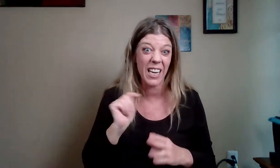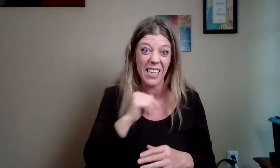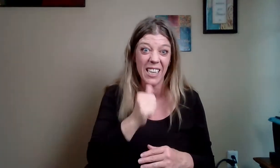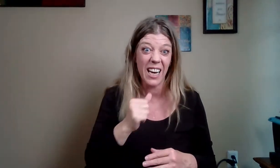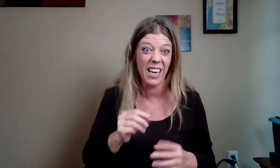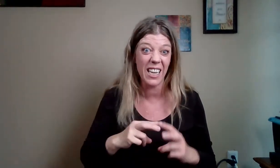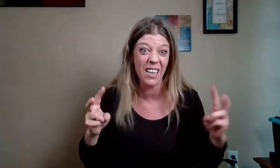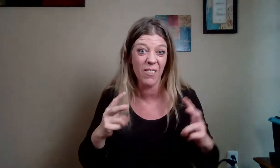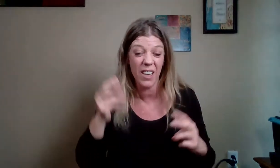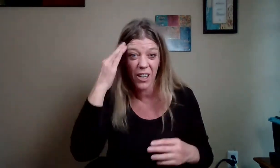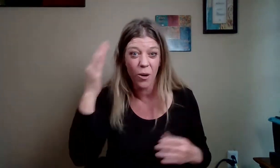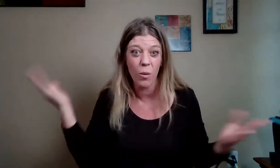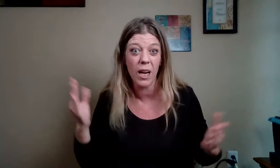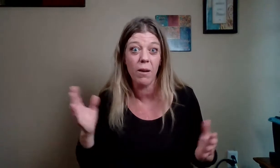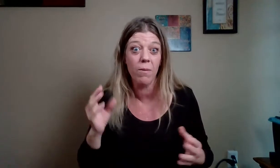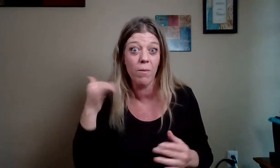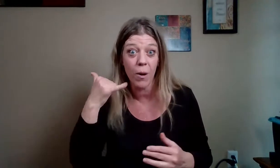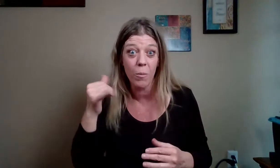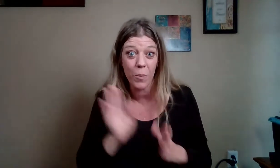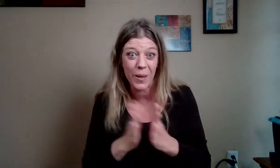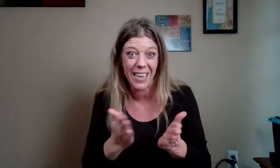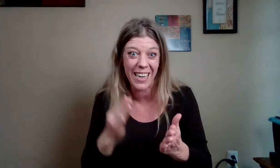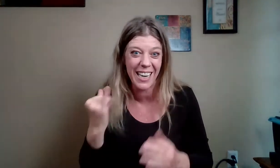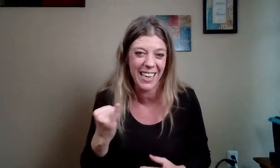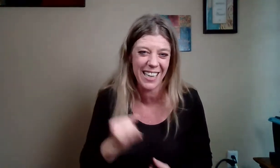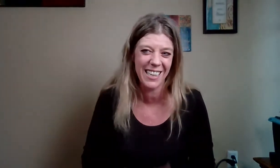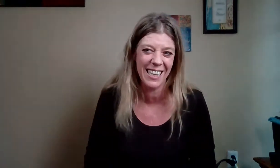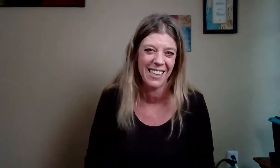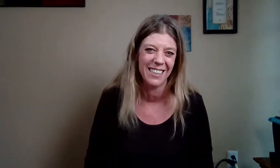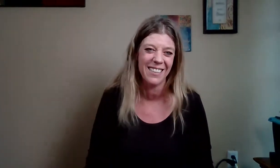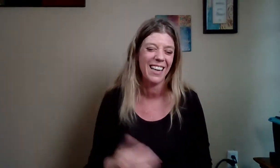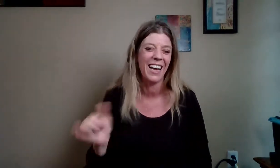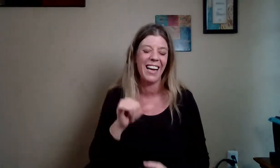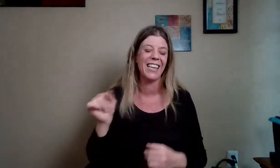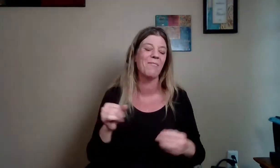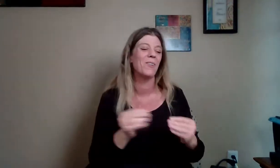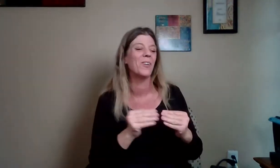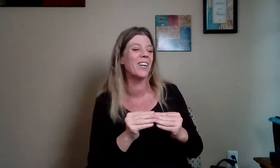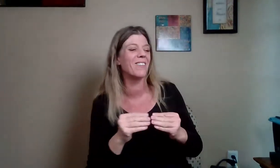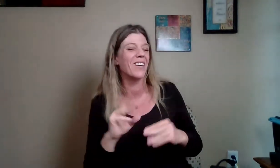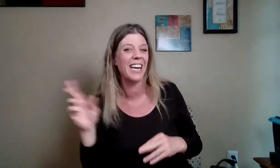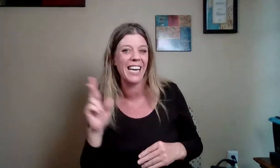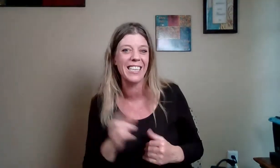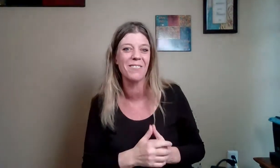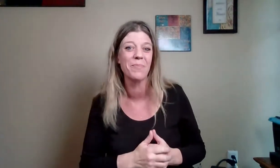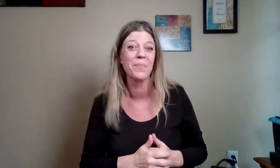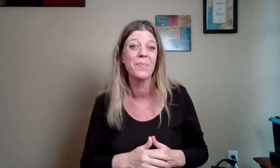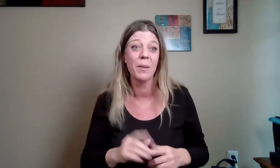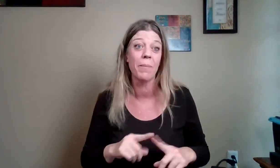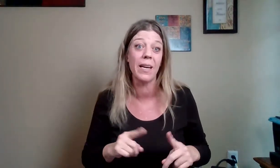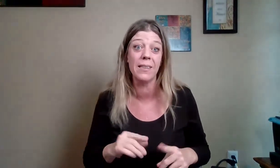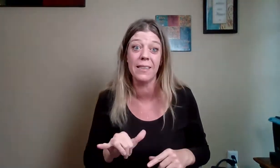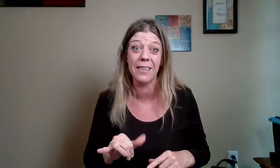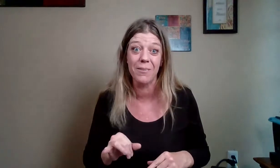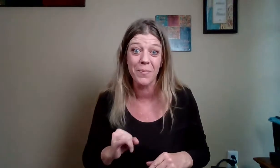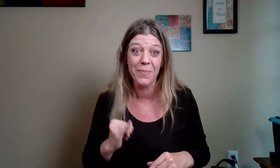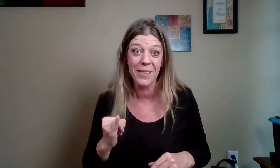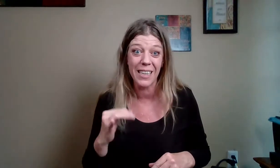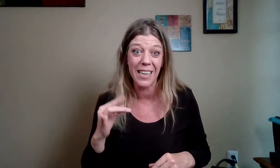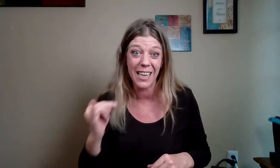might not even know what a phone book is anymore, right? But still,